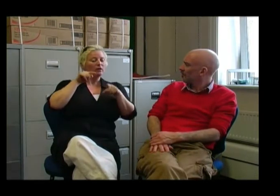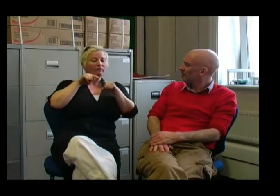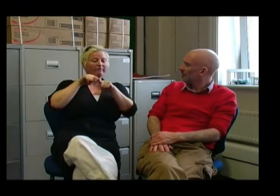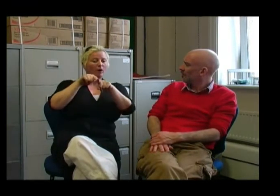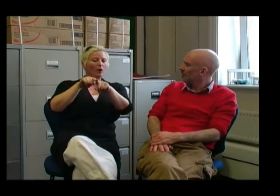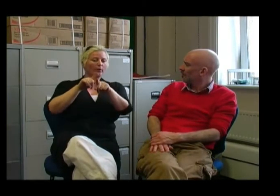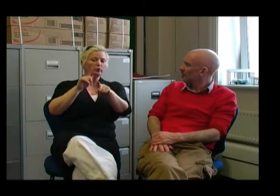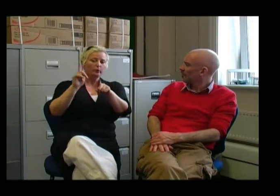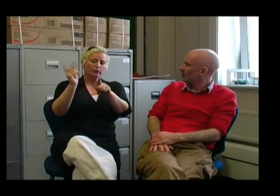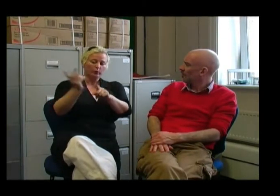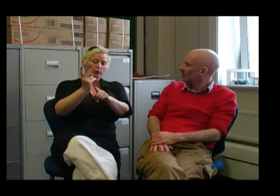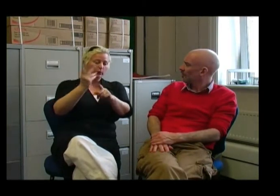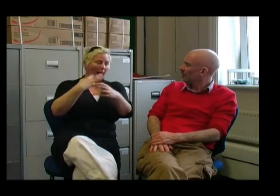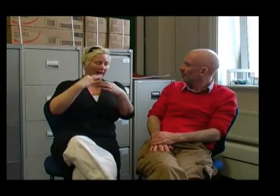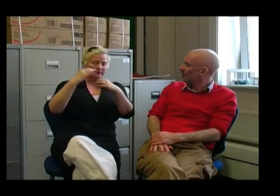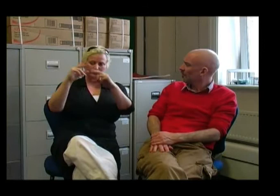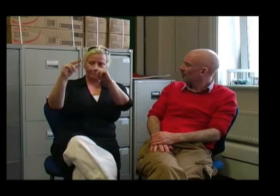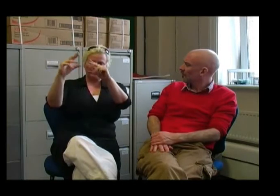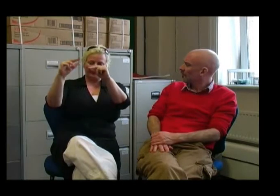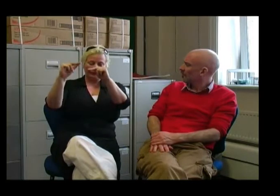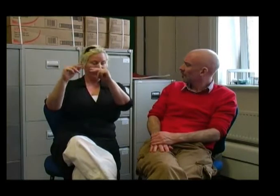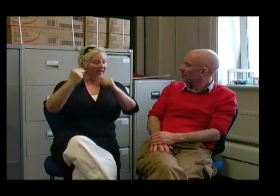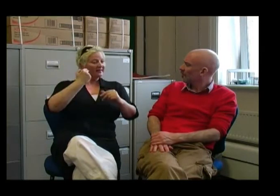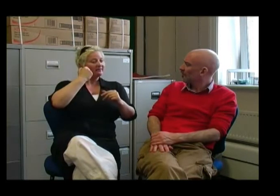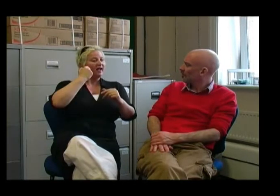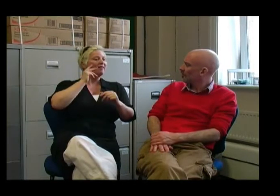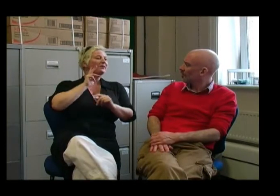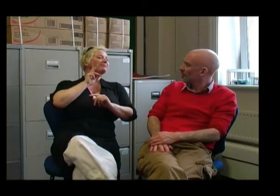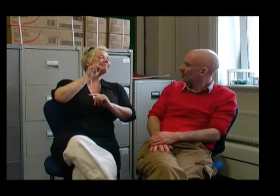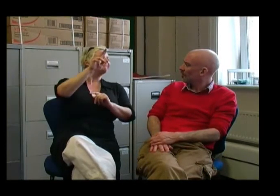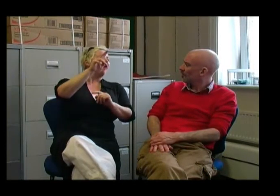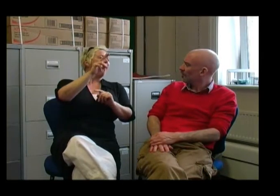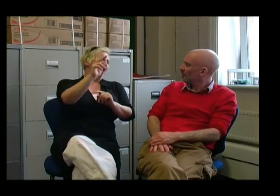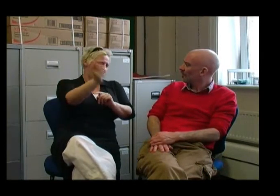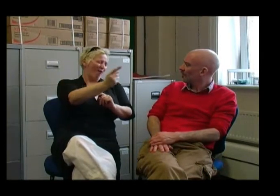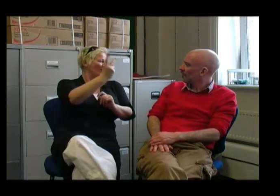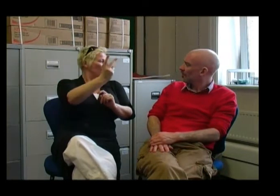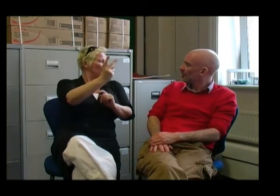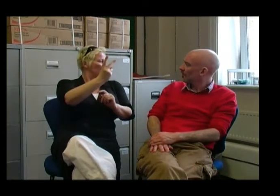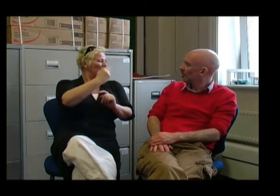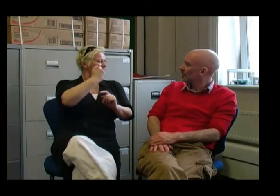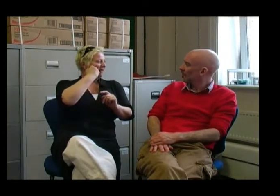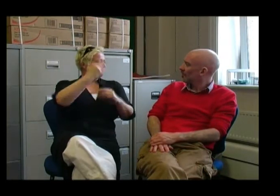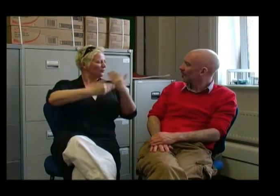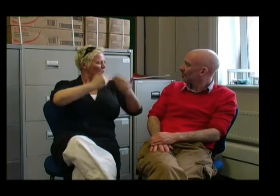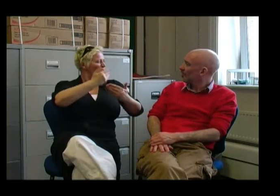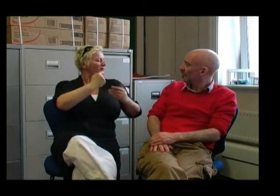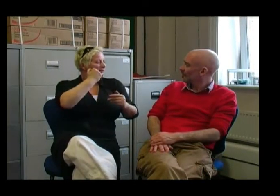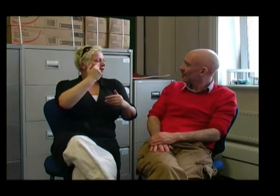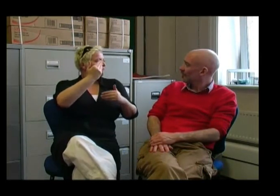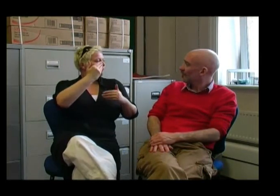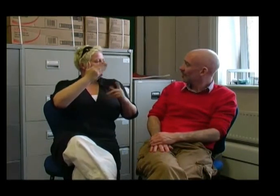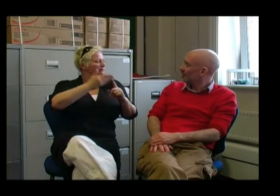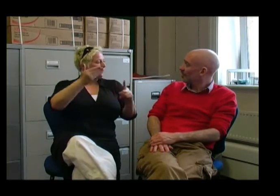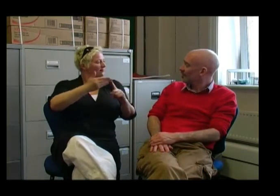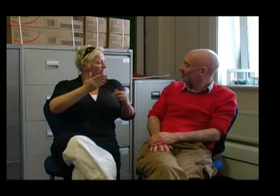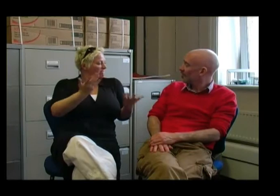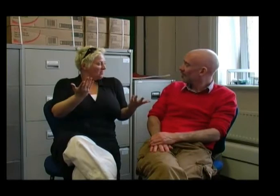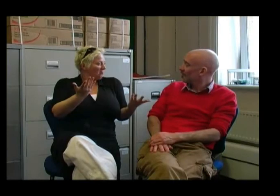What that means is that the hearing people are going to be following the two hearing women, and the deaf people are going to be watching from